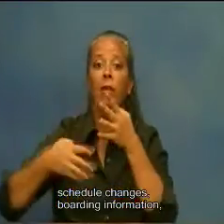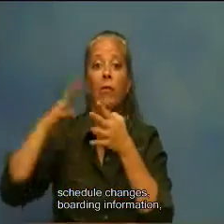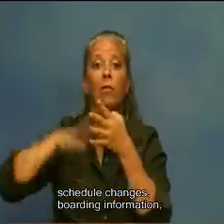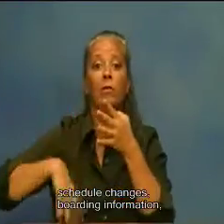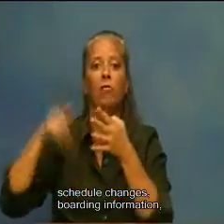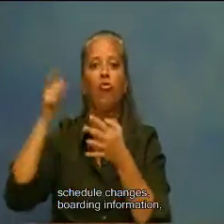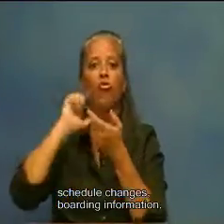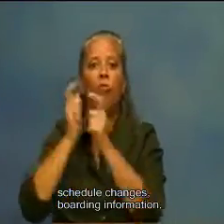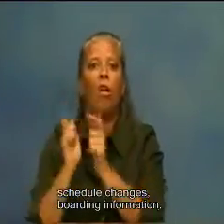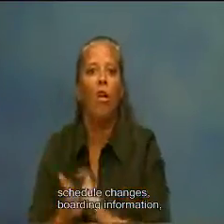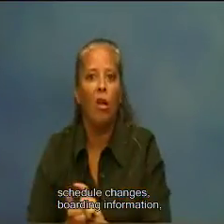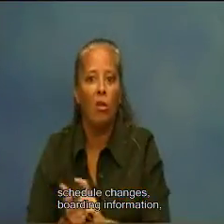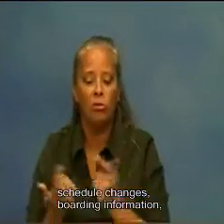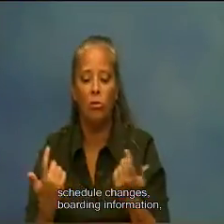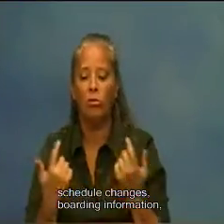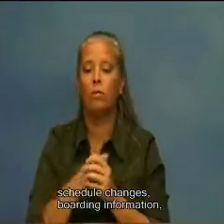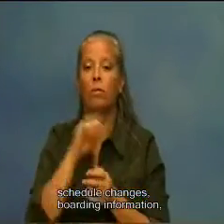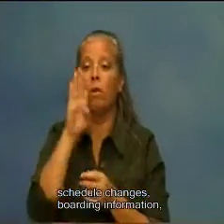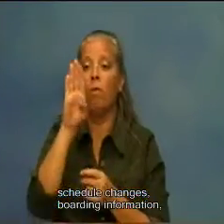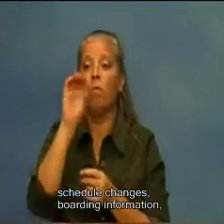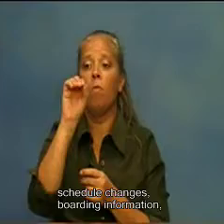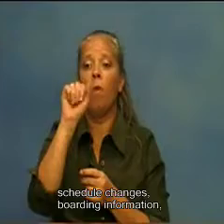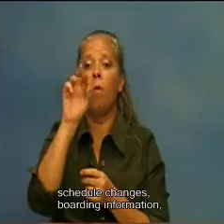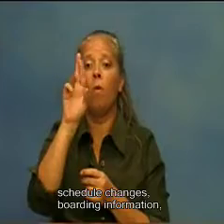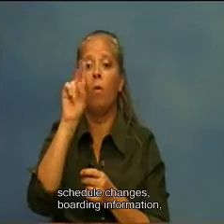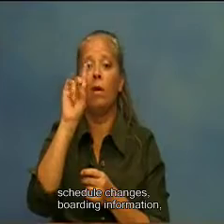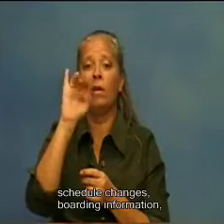schedule changes, boarding information,